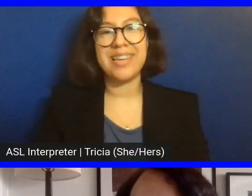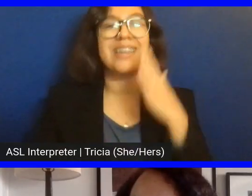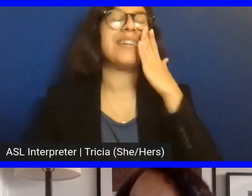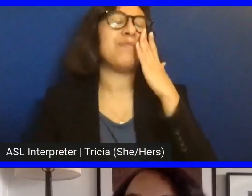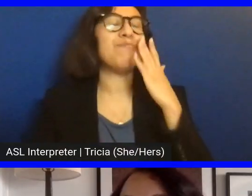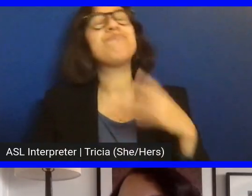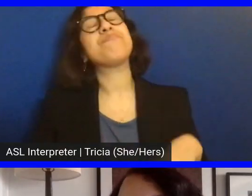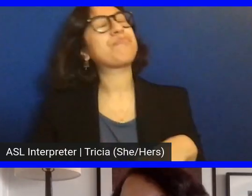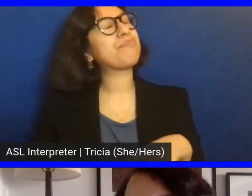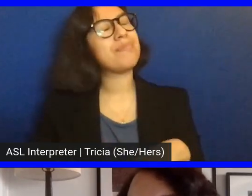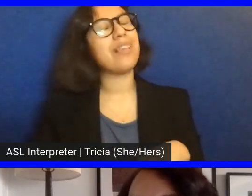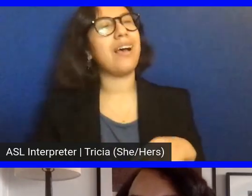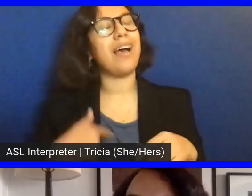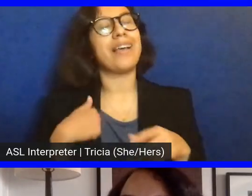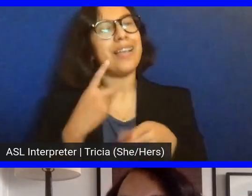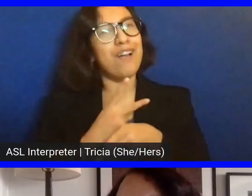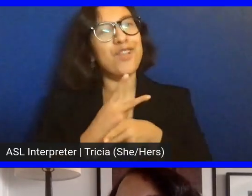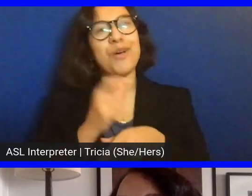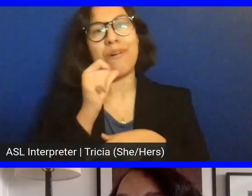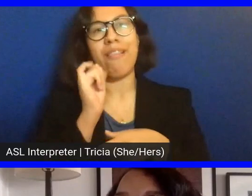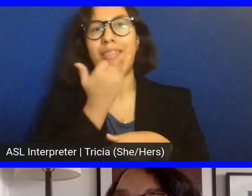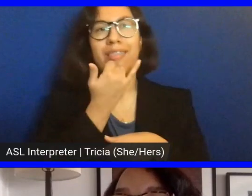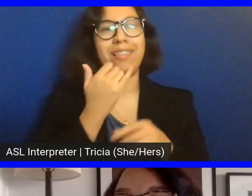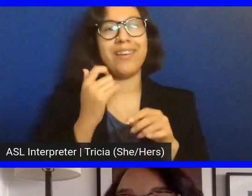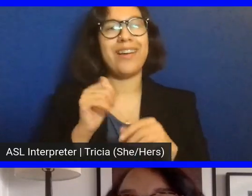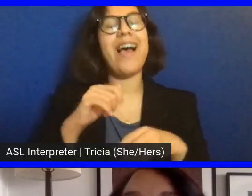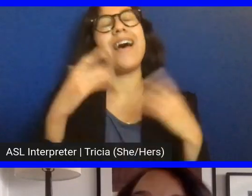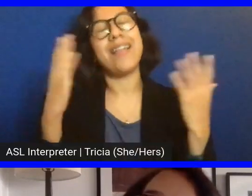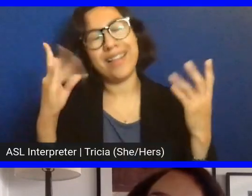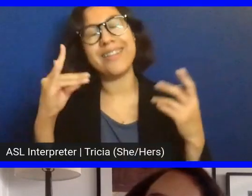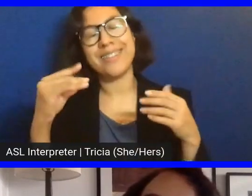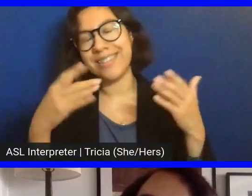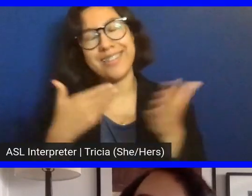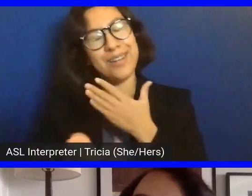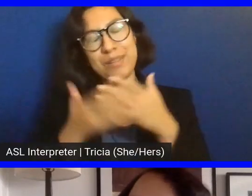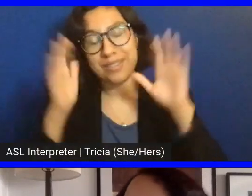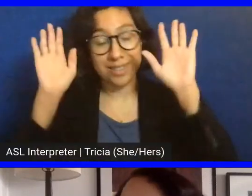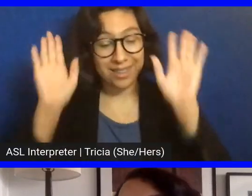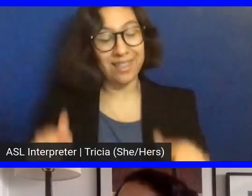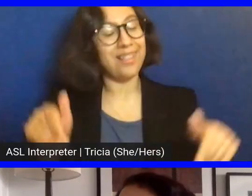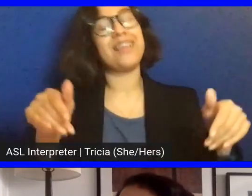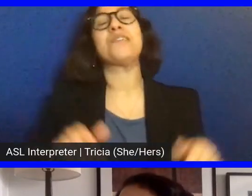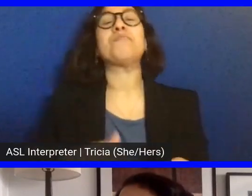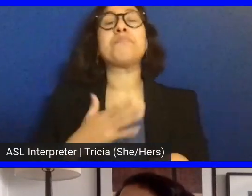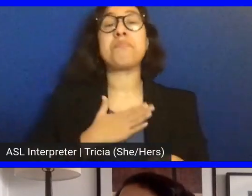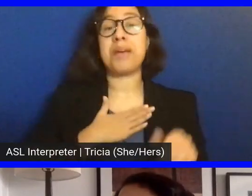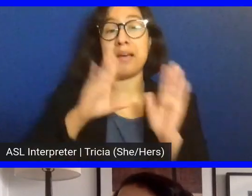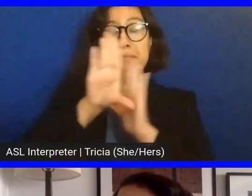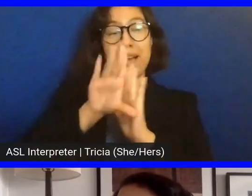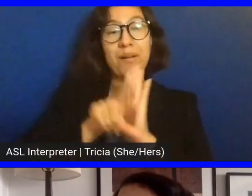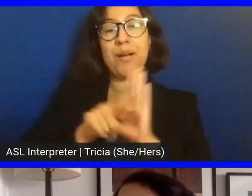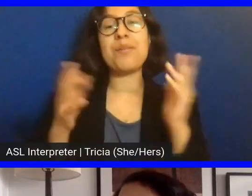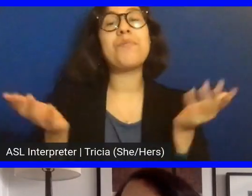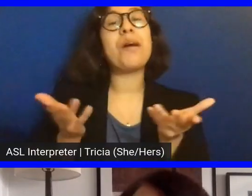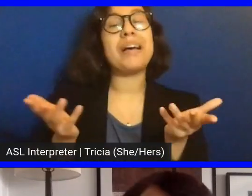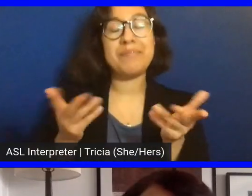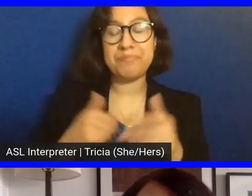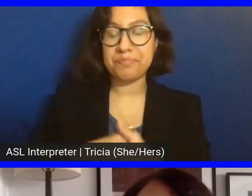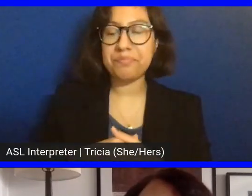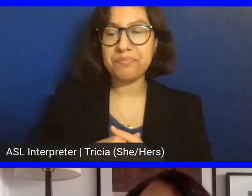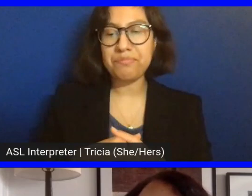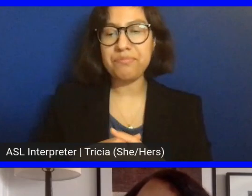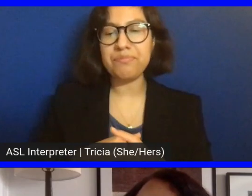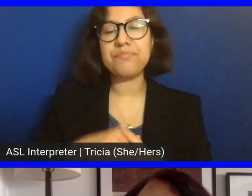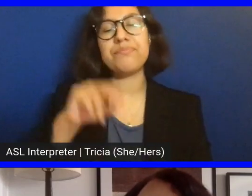I did that very carefully so I wouldn't make a scene, and I didn't. So my background is in mostly